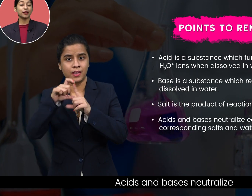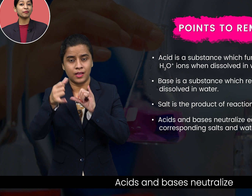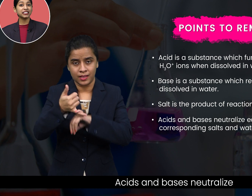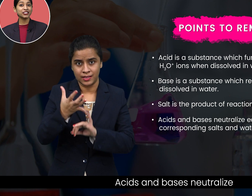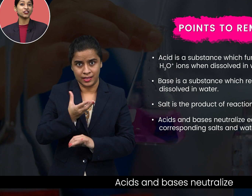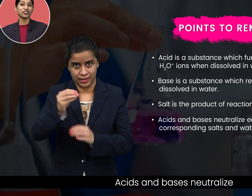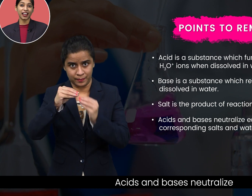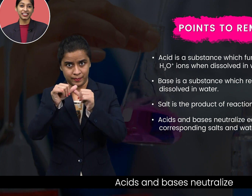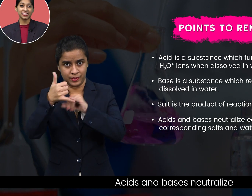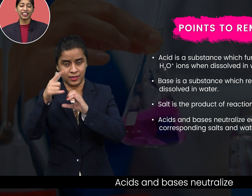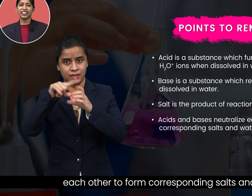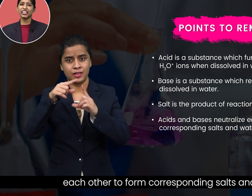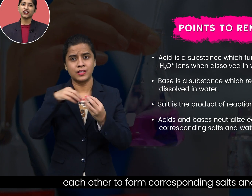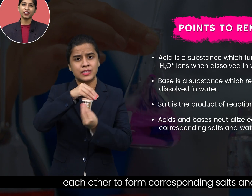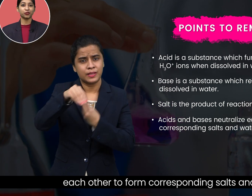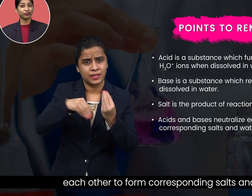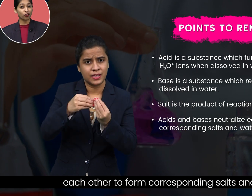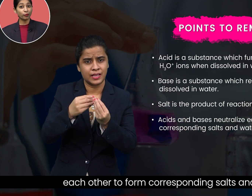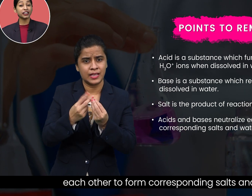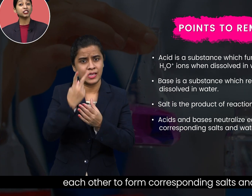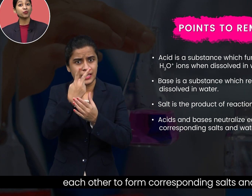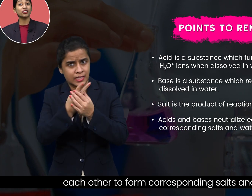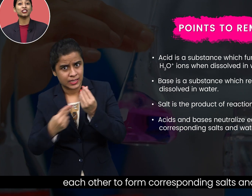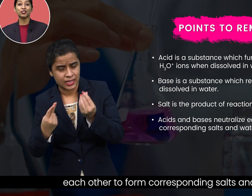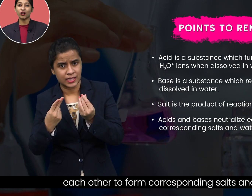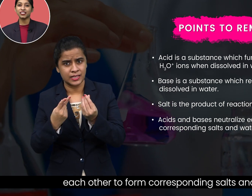Acids and bases neutralize each other to form